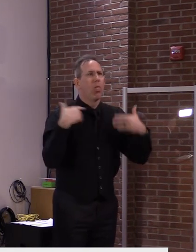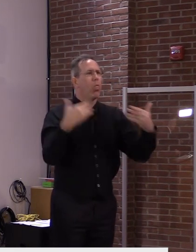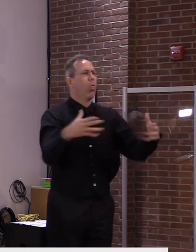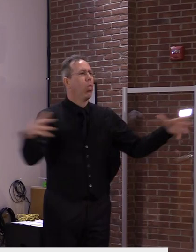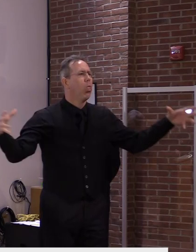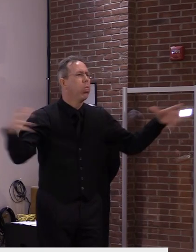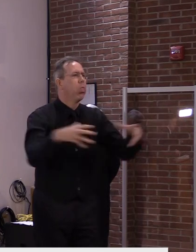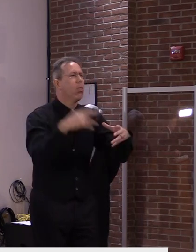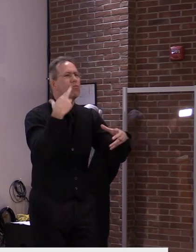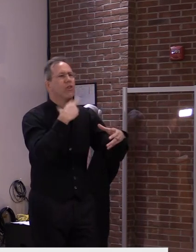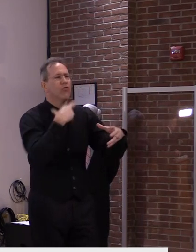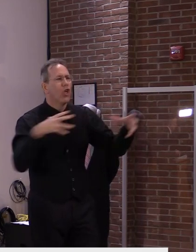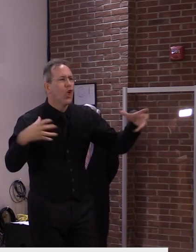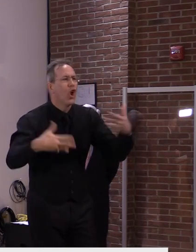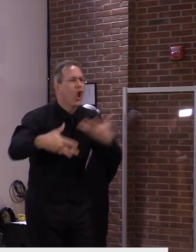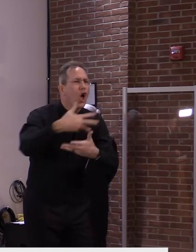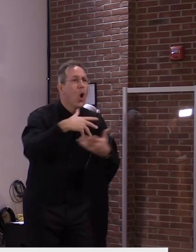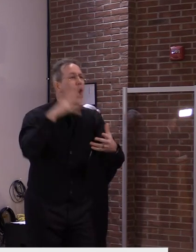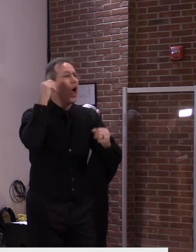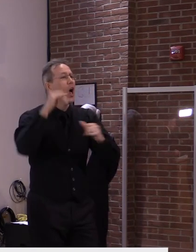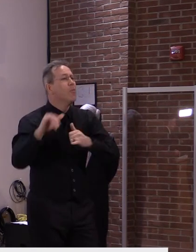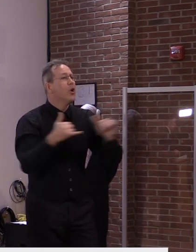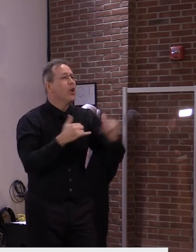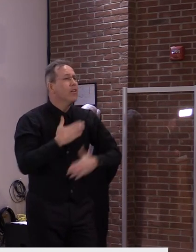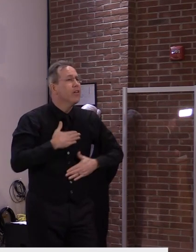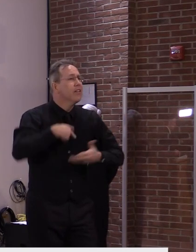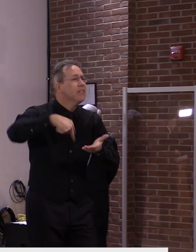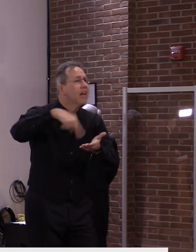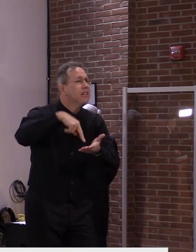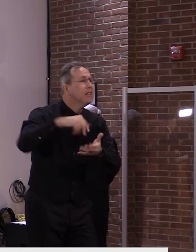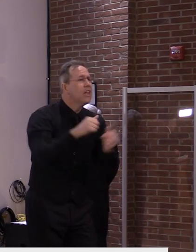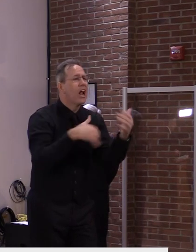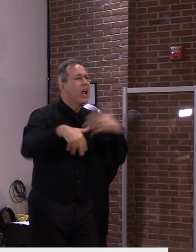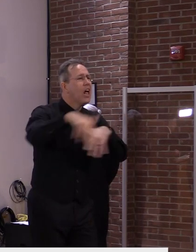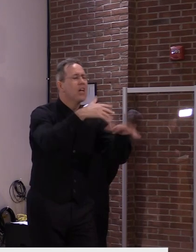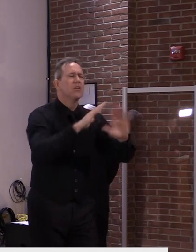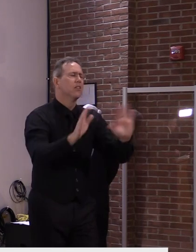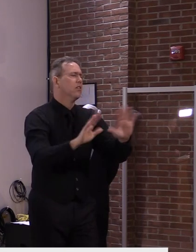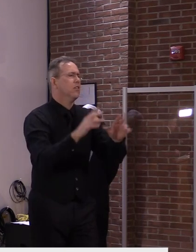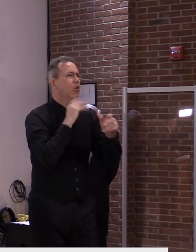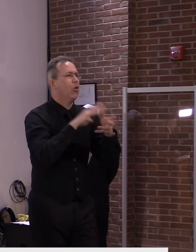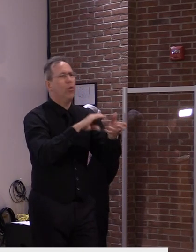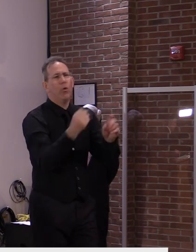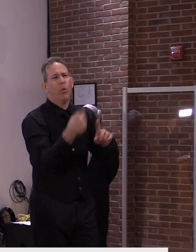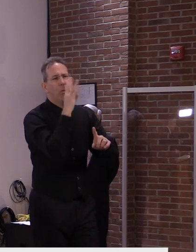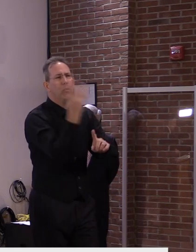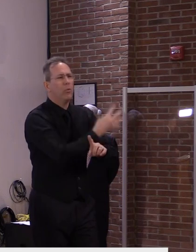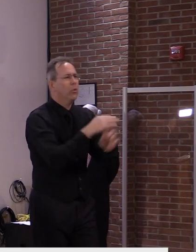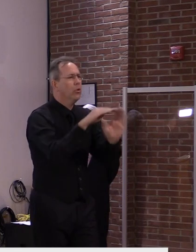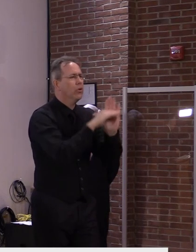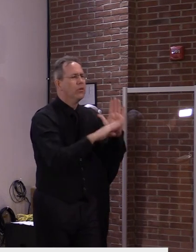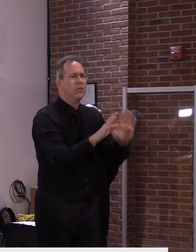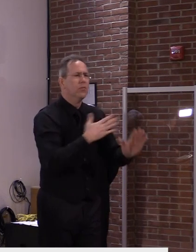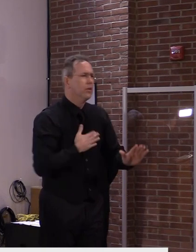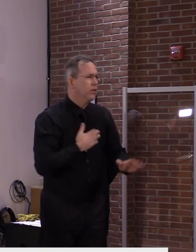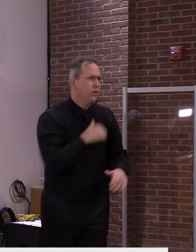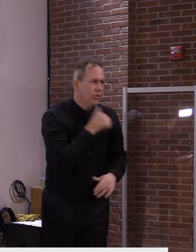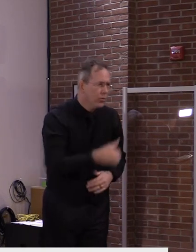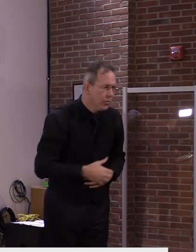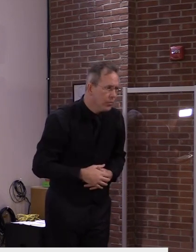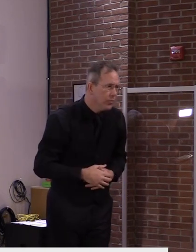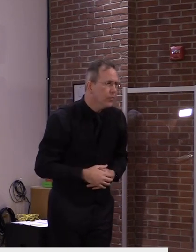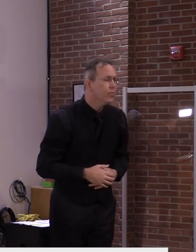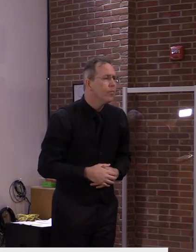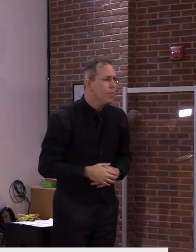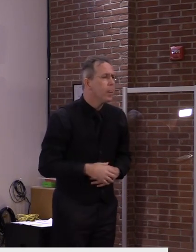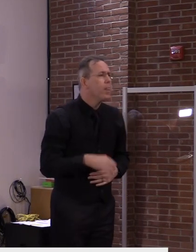permit that to be happening. We had too much transmission and community transmission, and it's something we're